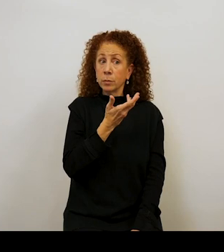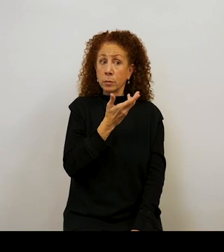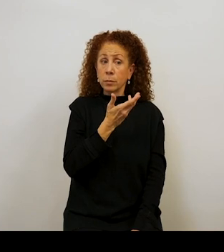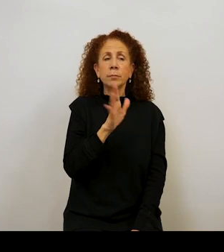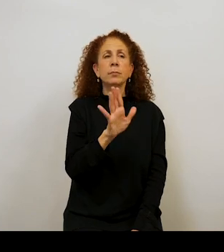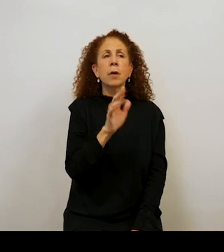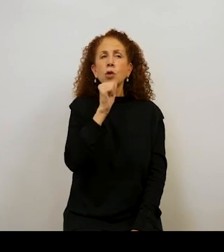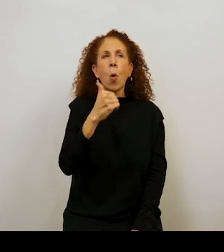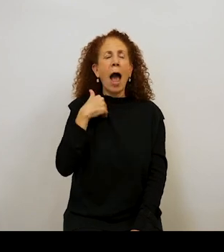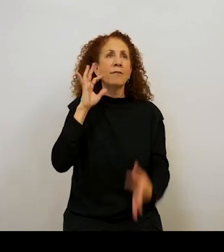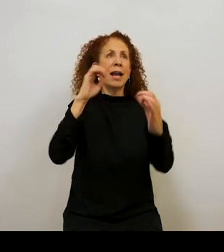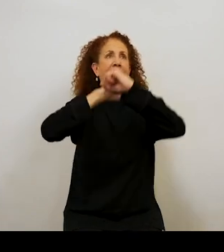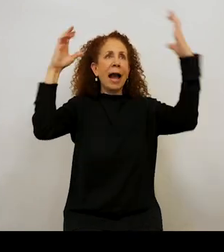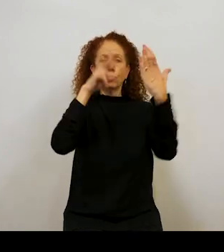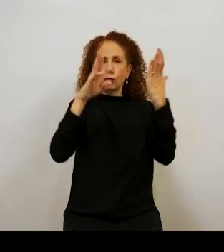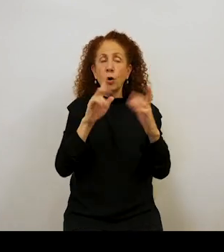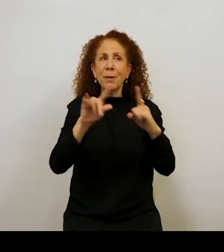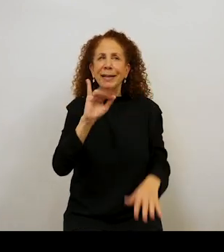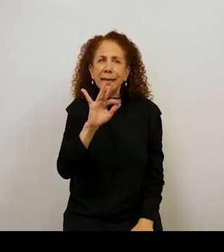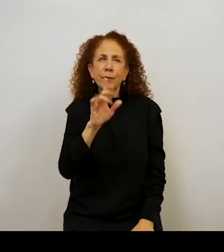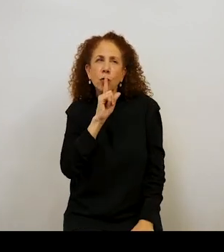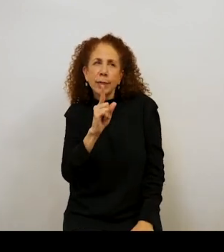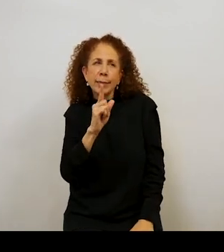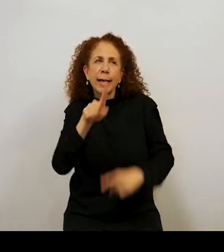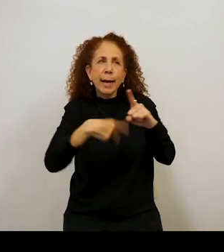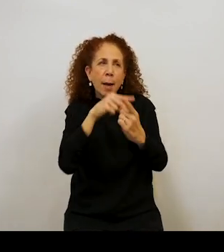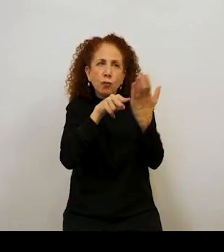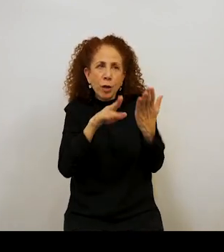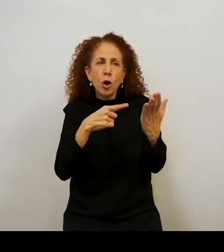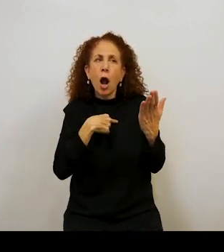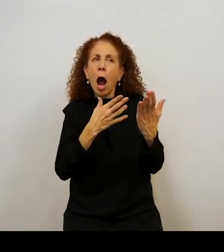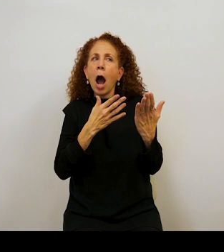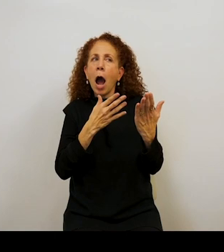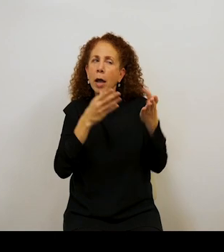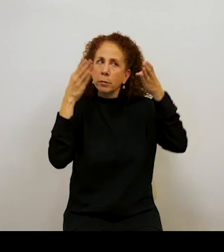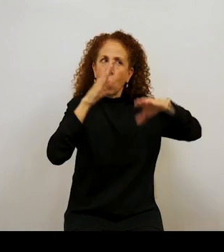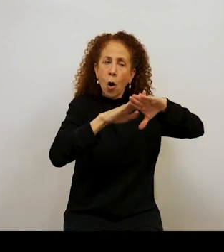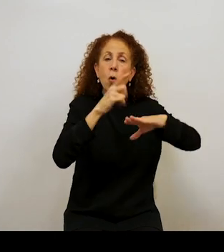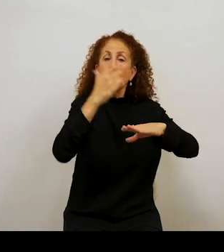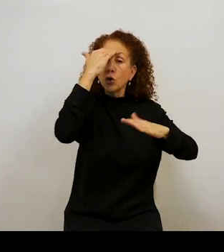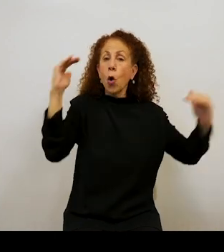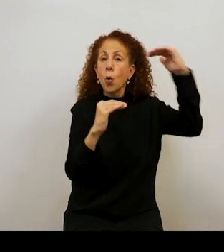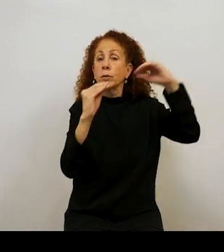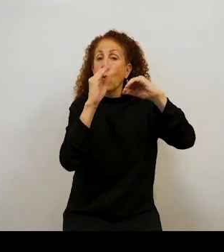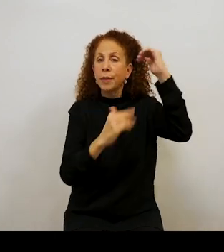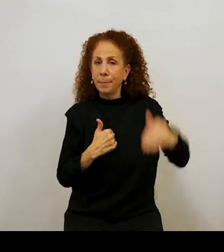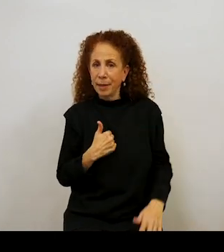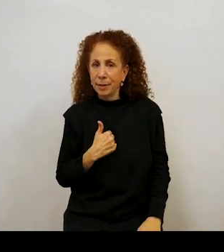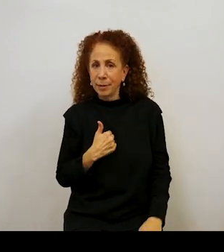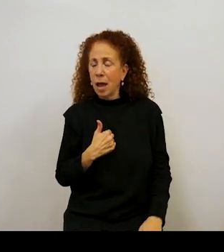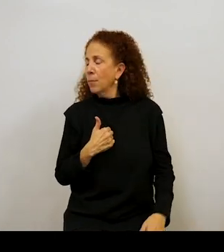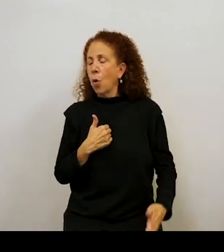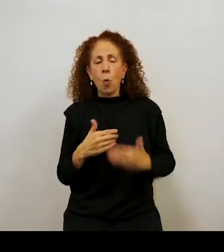I don't have an ideal reader, but if there's a kind of reader that I have to pitch to, it's one who knows more than I do about everything I'm